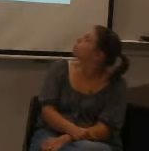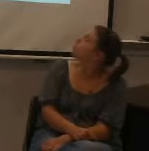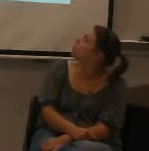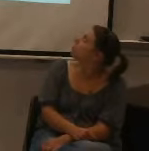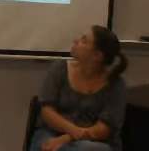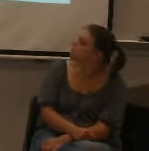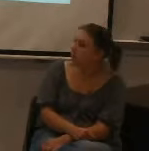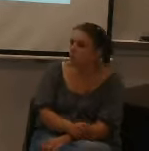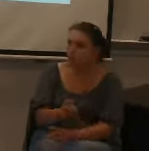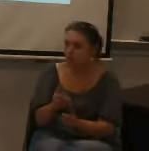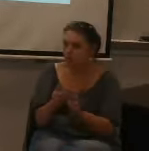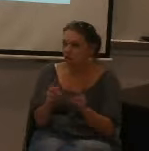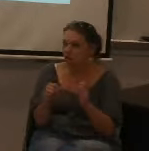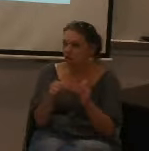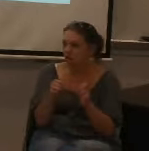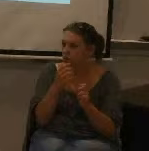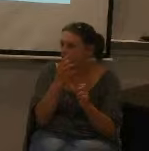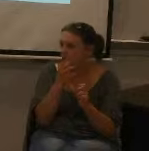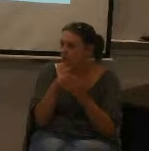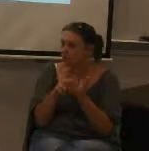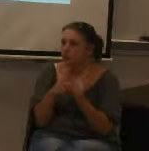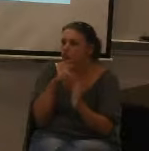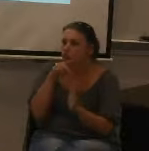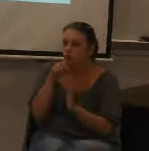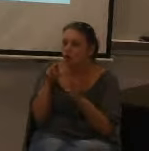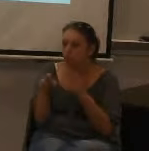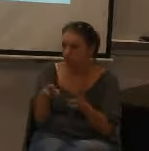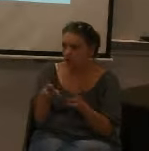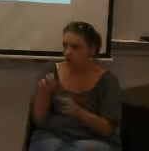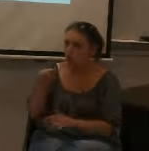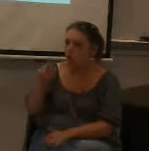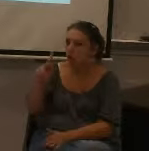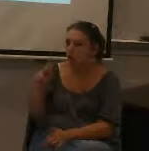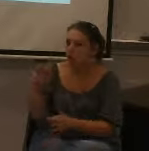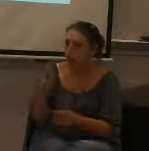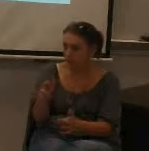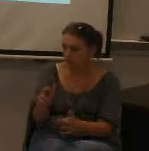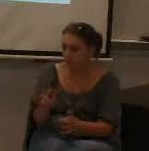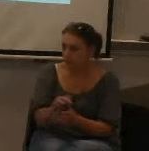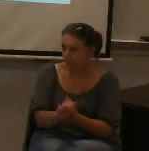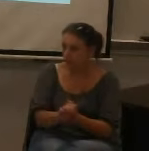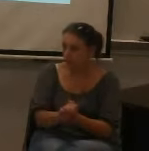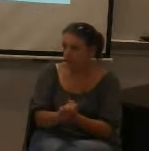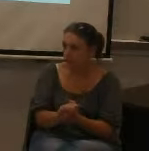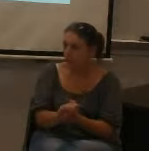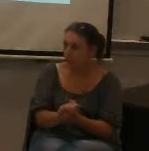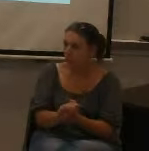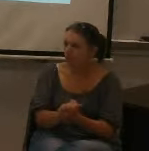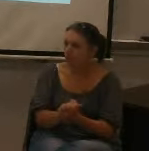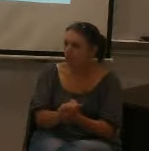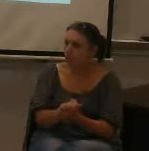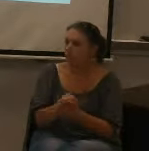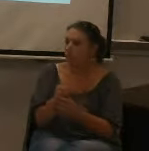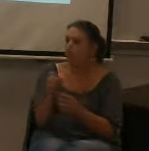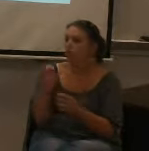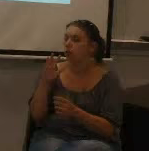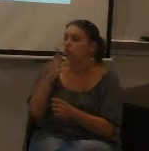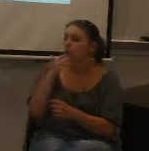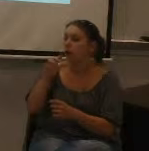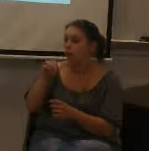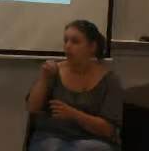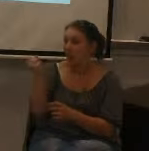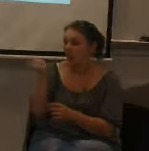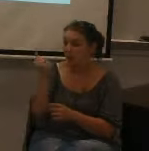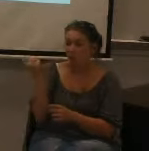and very variable flow. And then once the lawsuits came into being, the Colorado pretty much held all the water